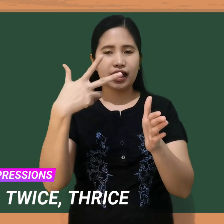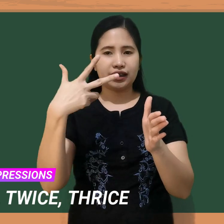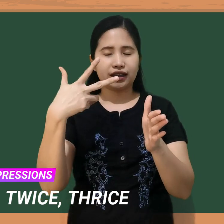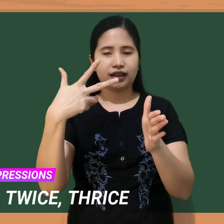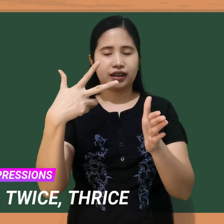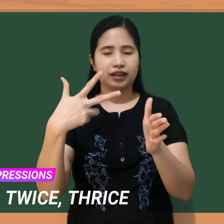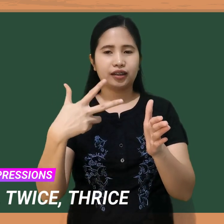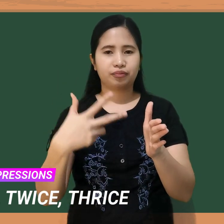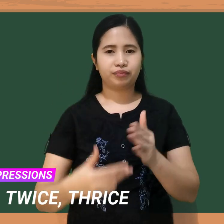thrice.